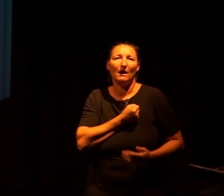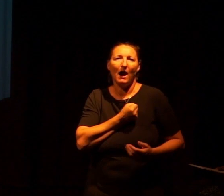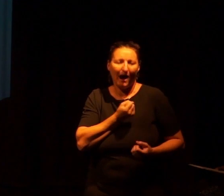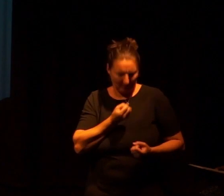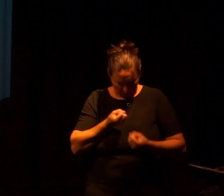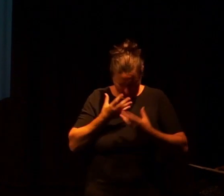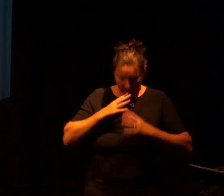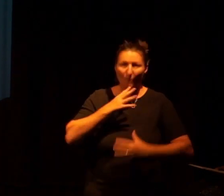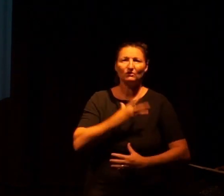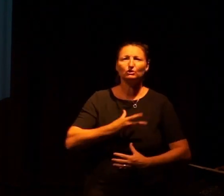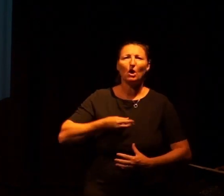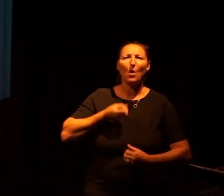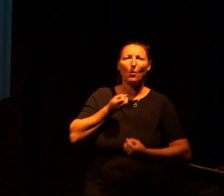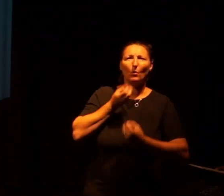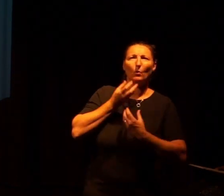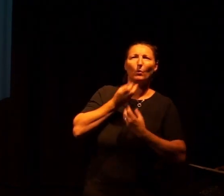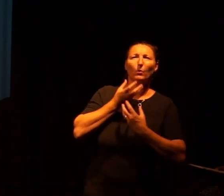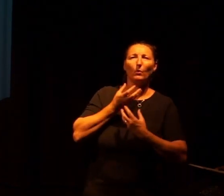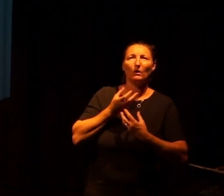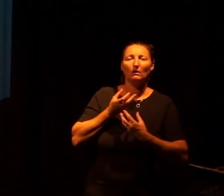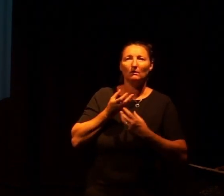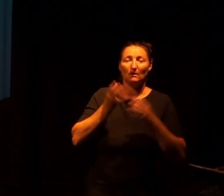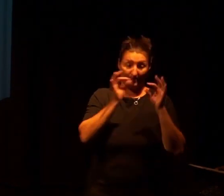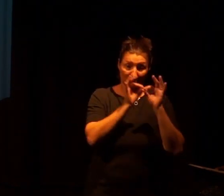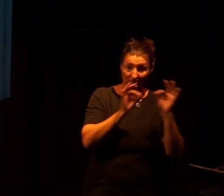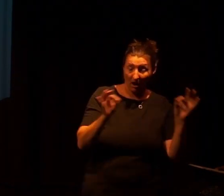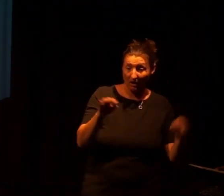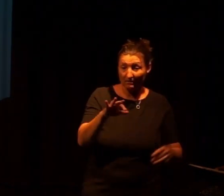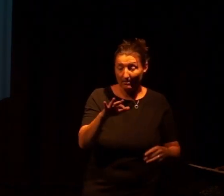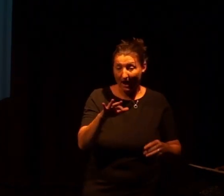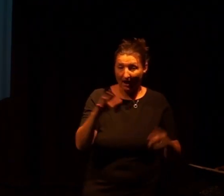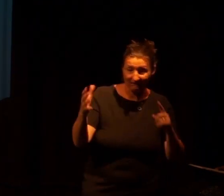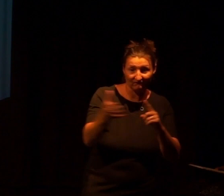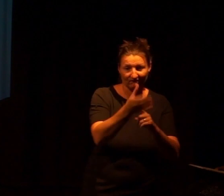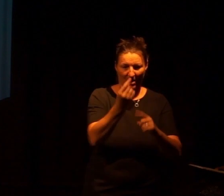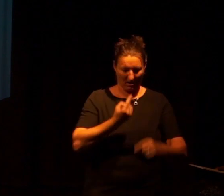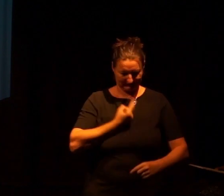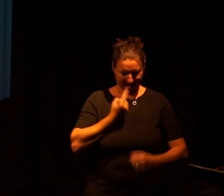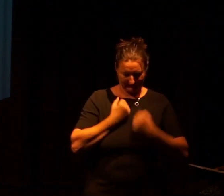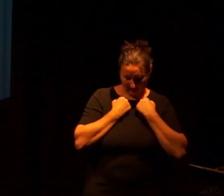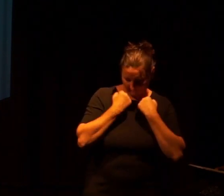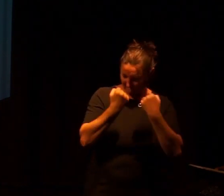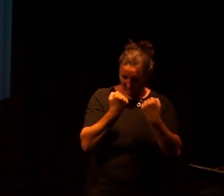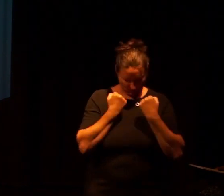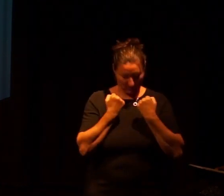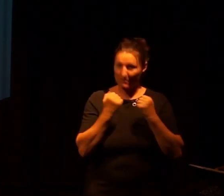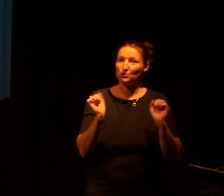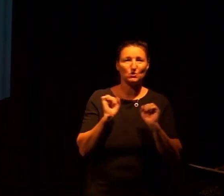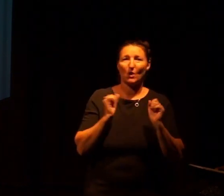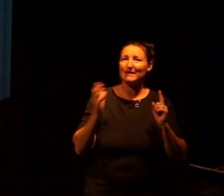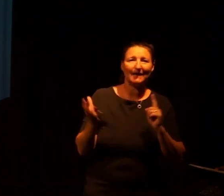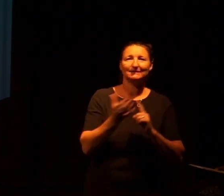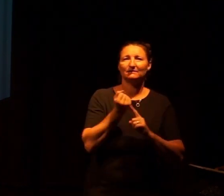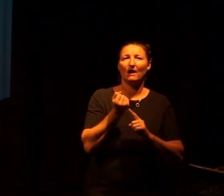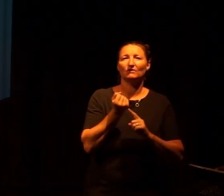whisper of your soul. In silence, you can find the self you have yet to discover. So